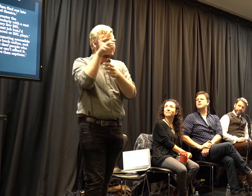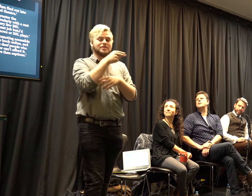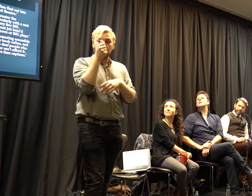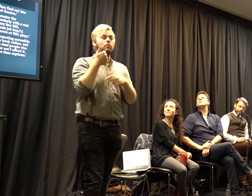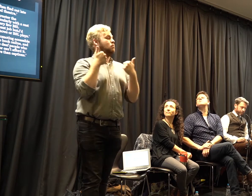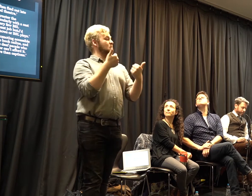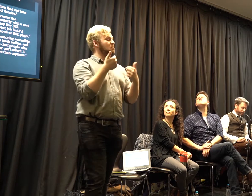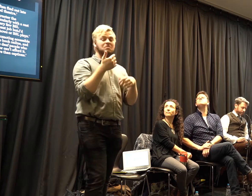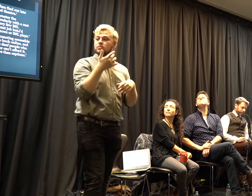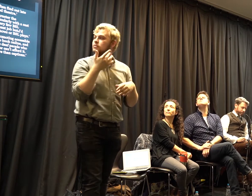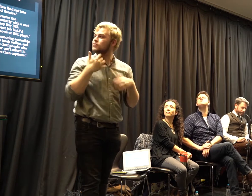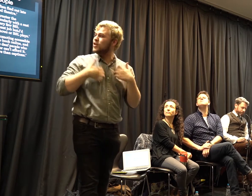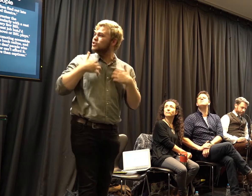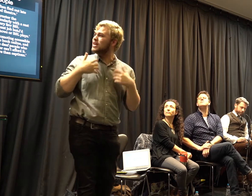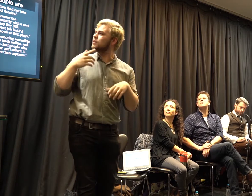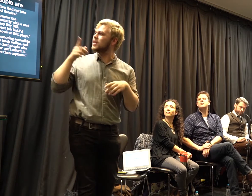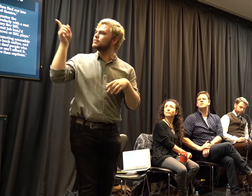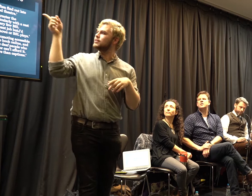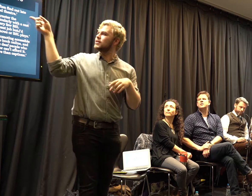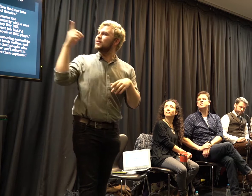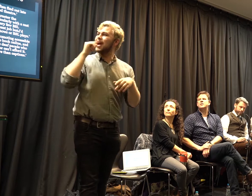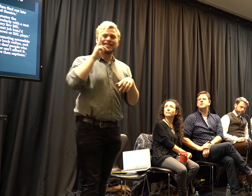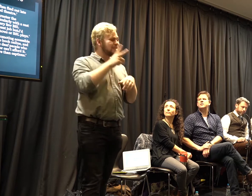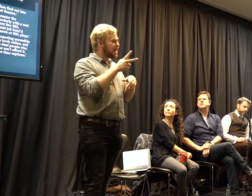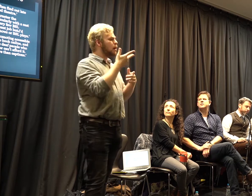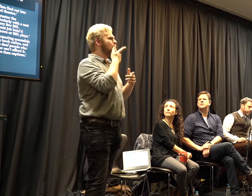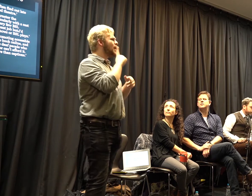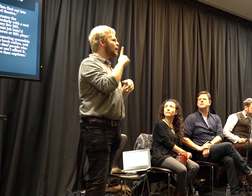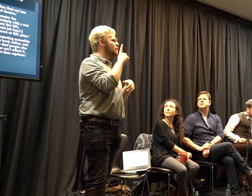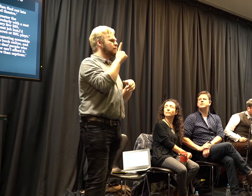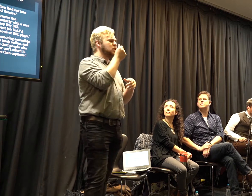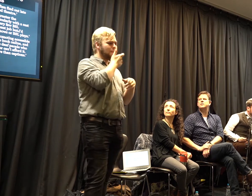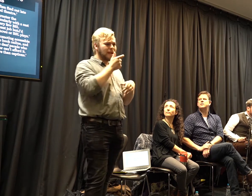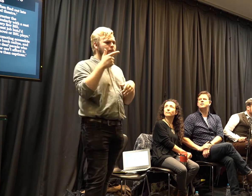words. The overall theme was